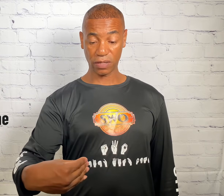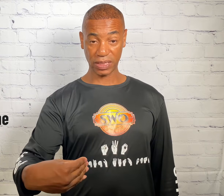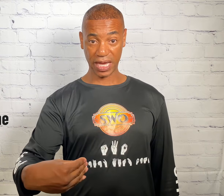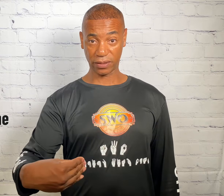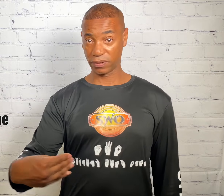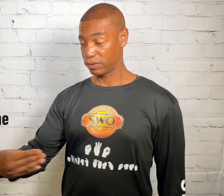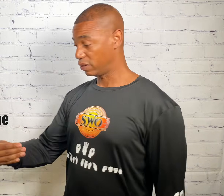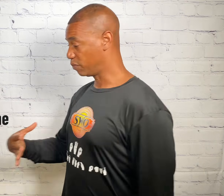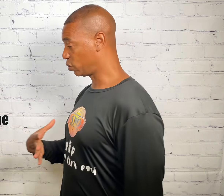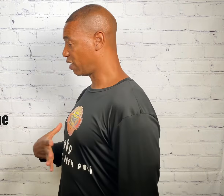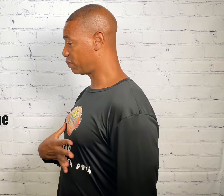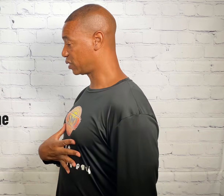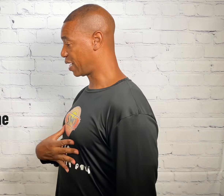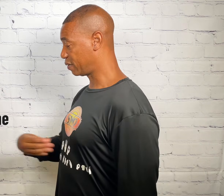come together. Let me show you that from the side.